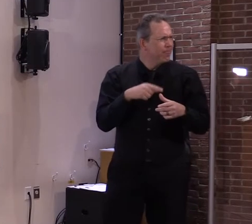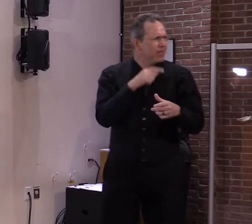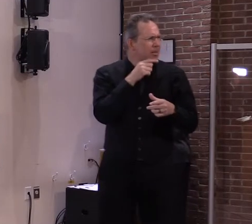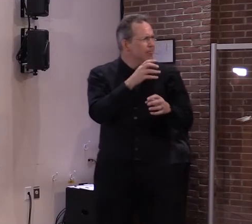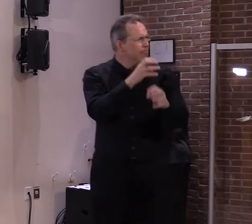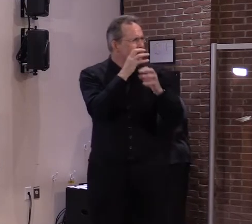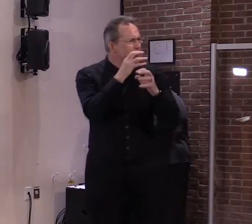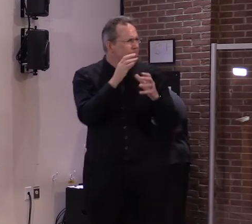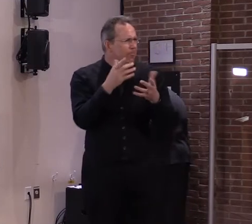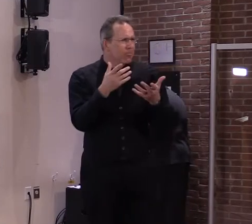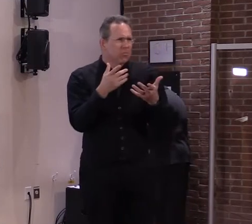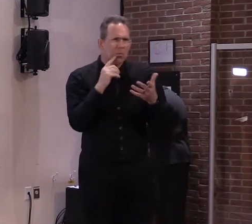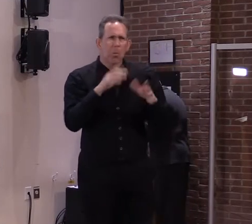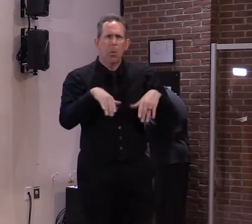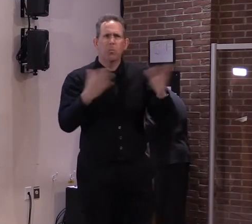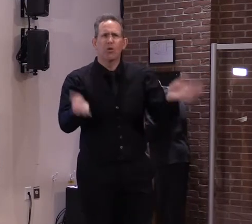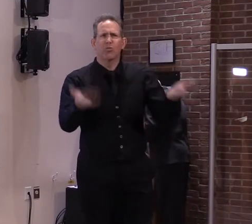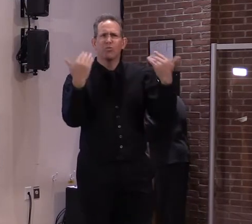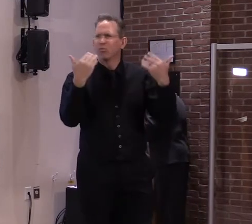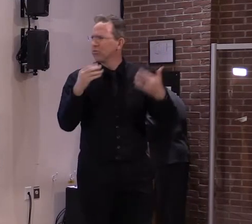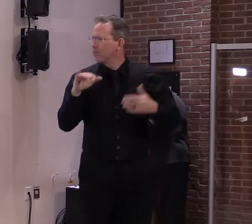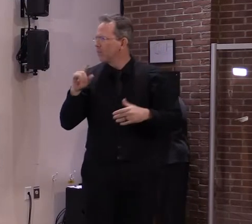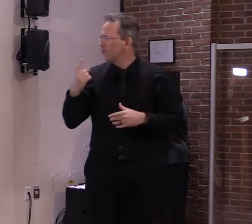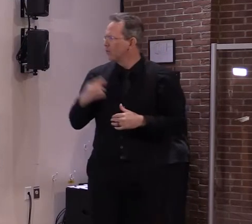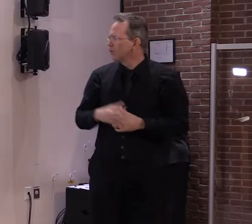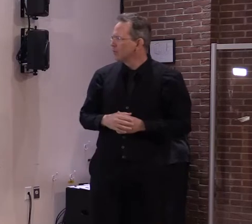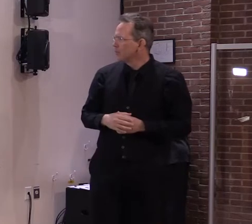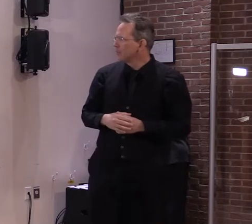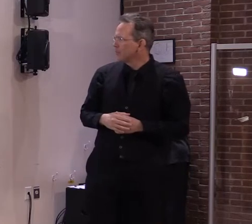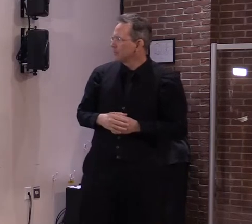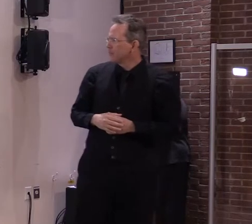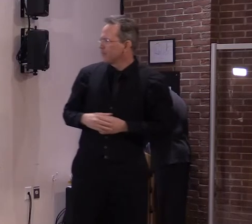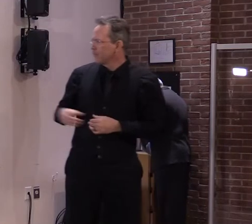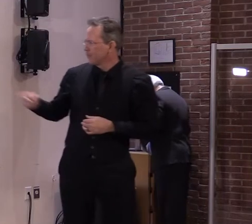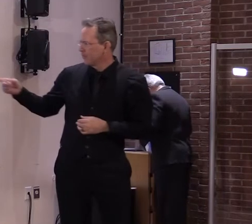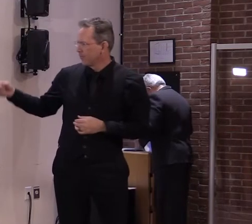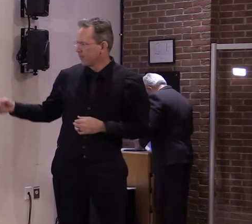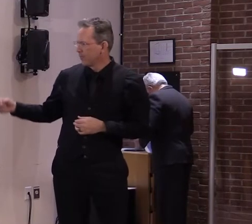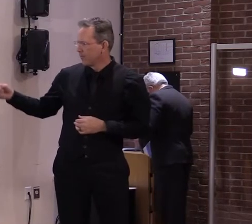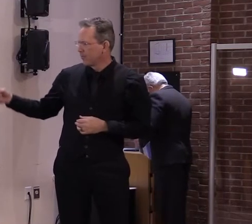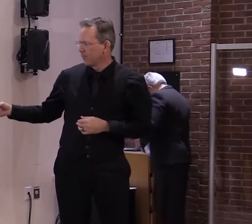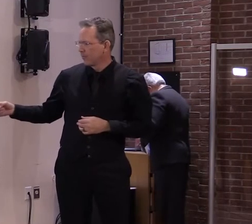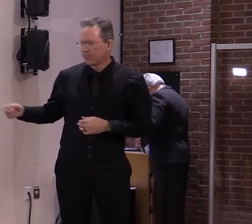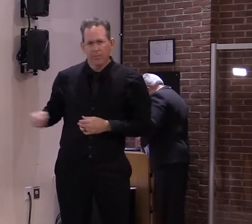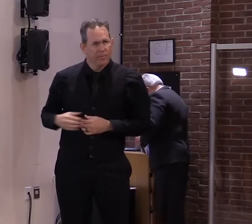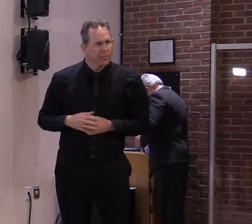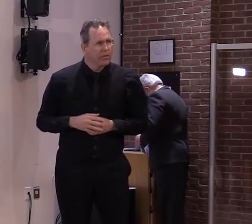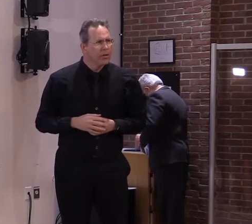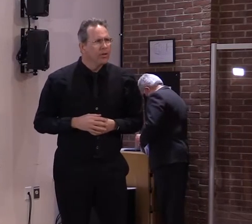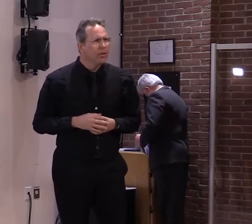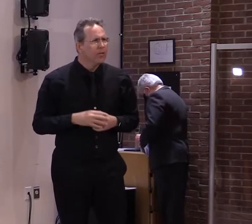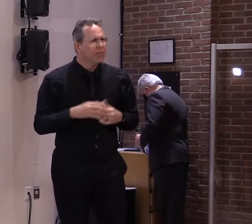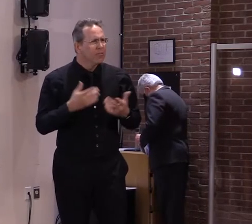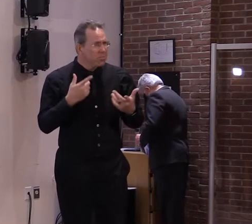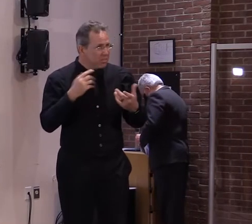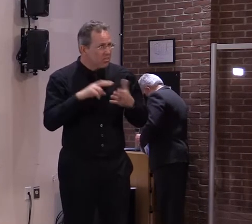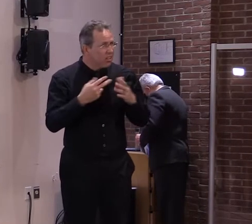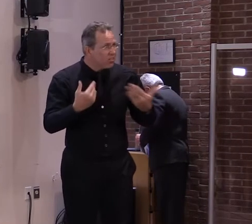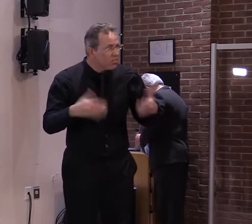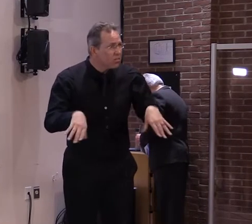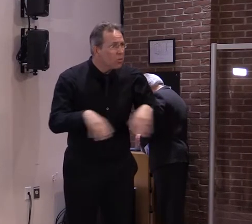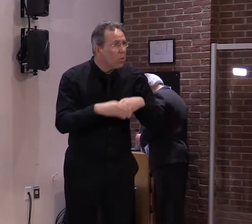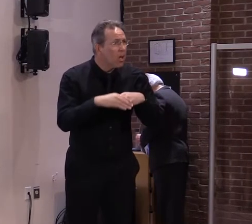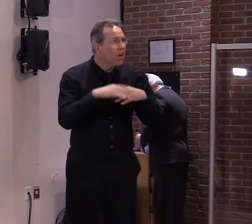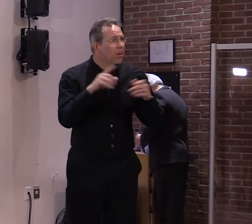and graduation parties, given the number of people that will be vaccinated then, it's going to be just